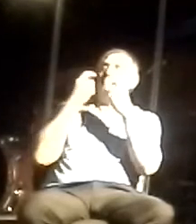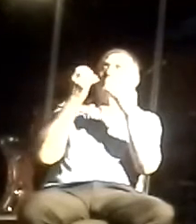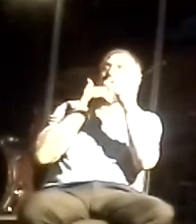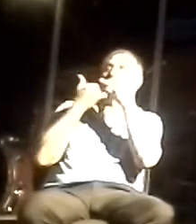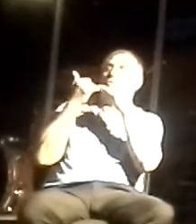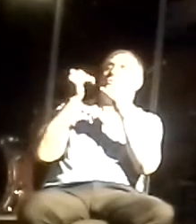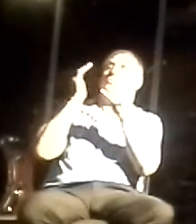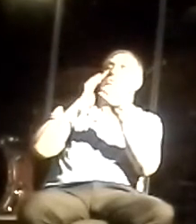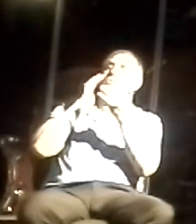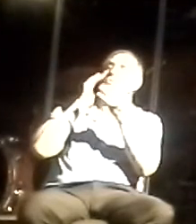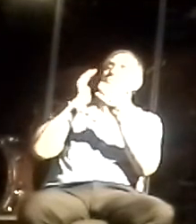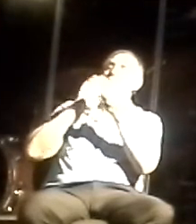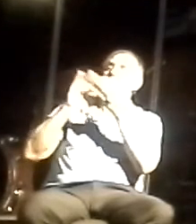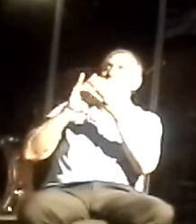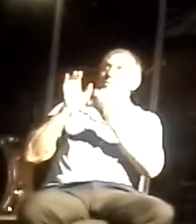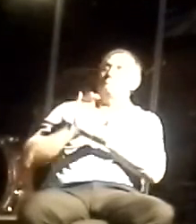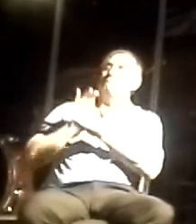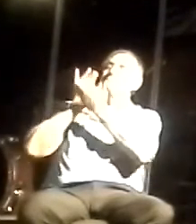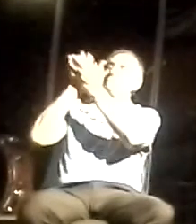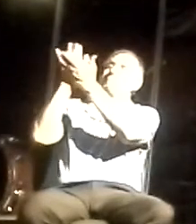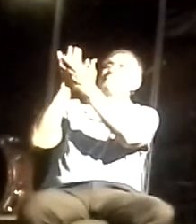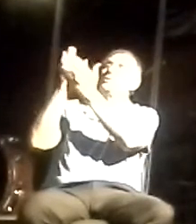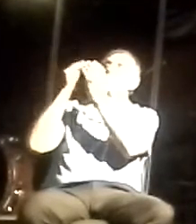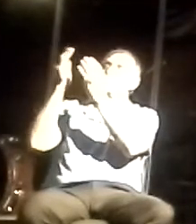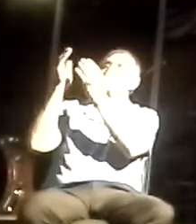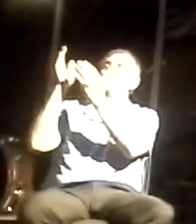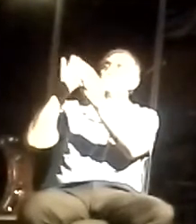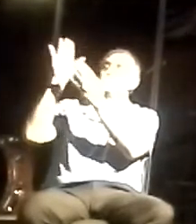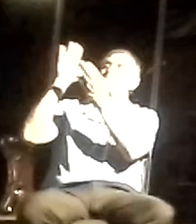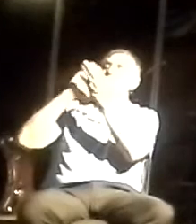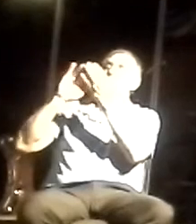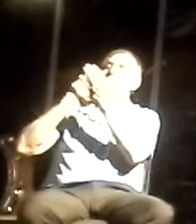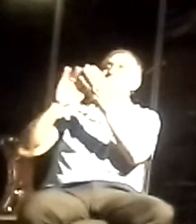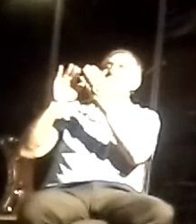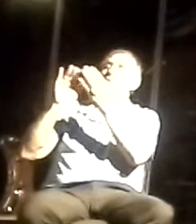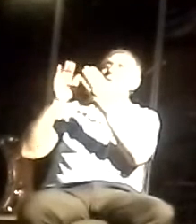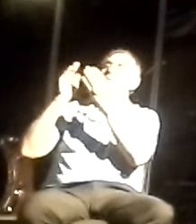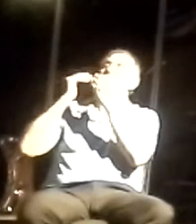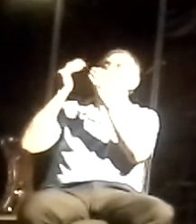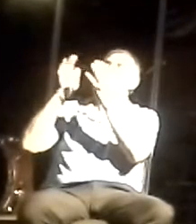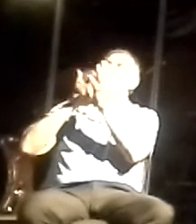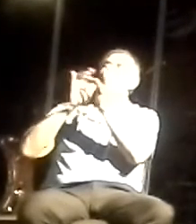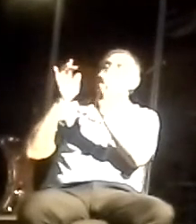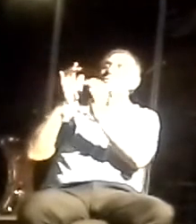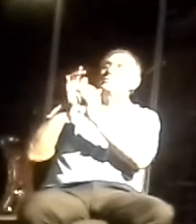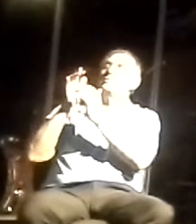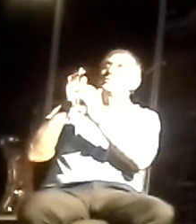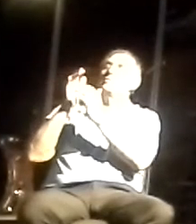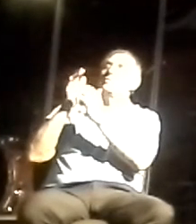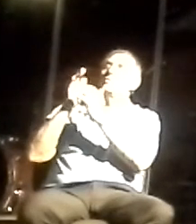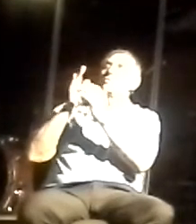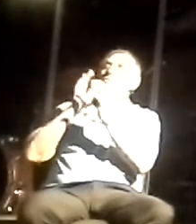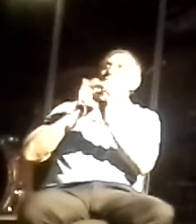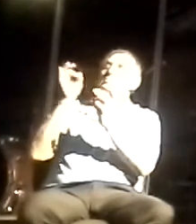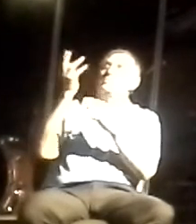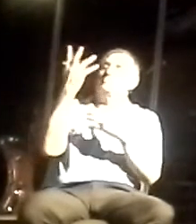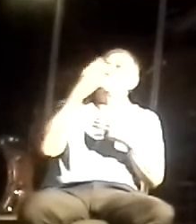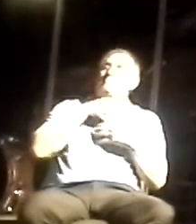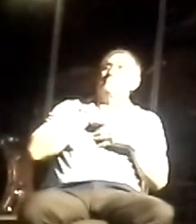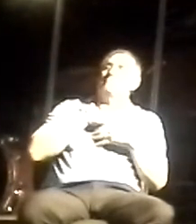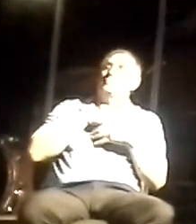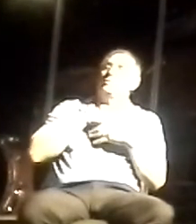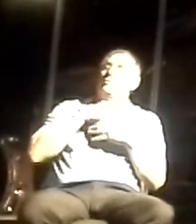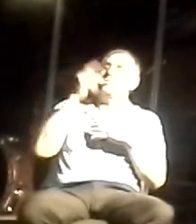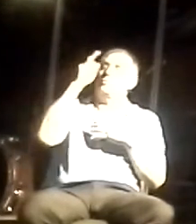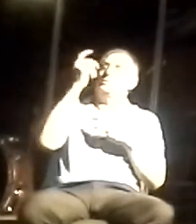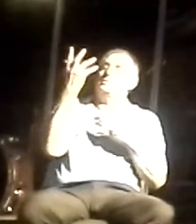know what it is? I give it to you right now. Thank you for your forgiveness. Thank you, Jesus. Fill me with your spirit. Fill me with